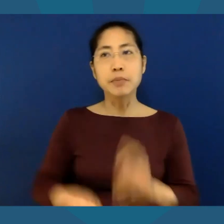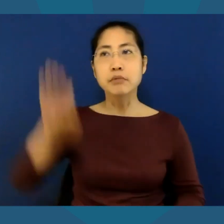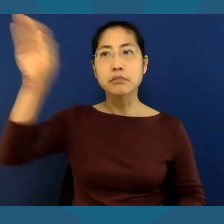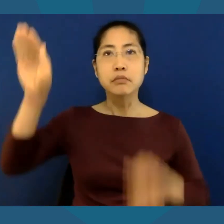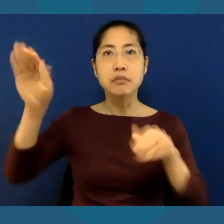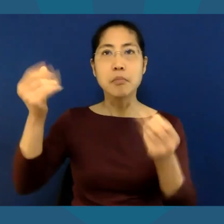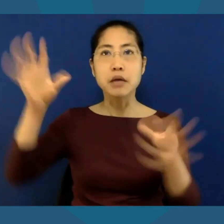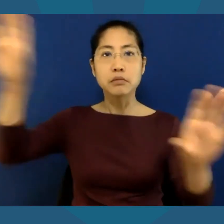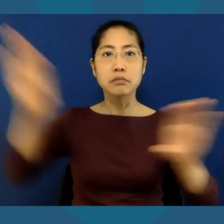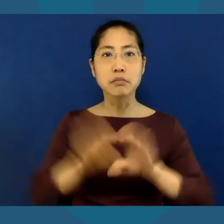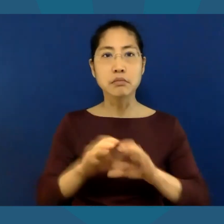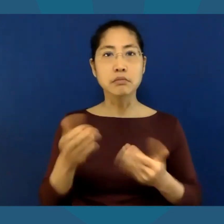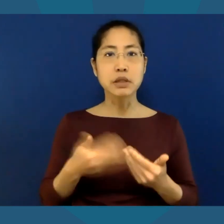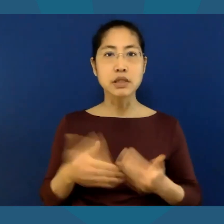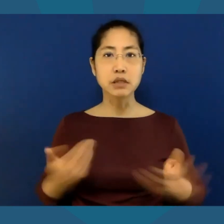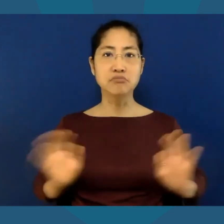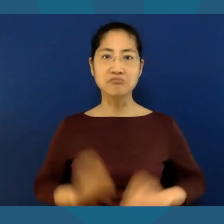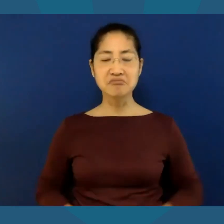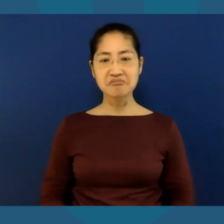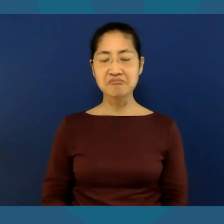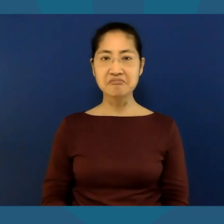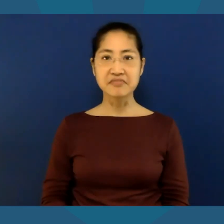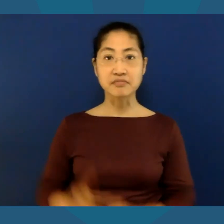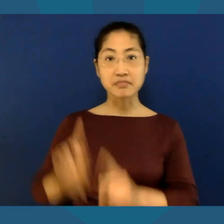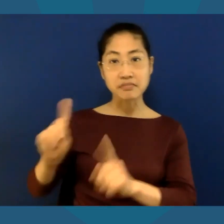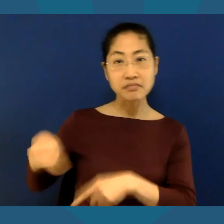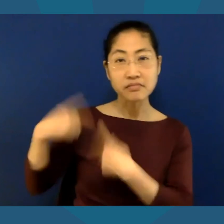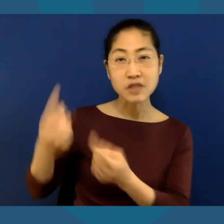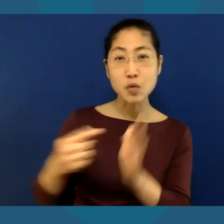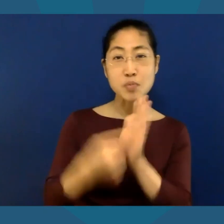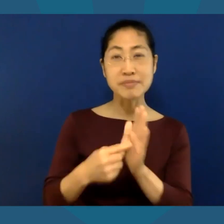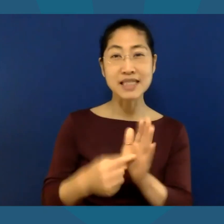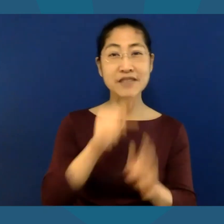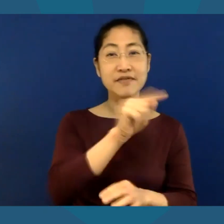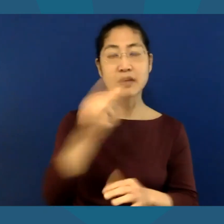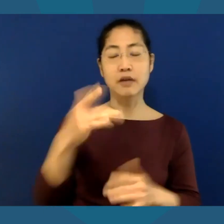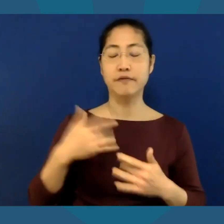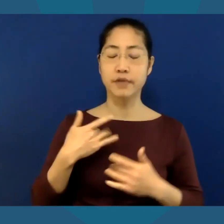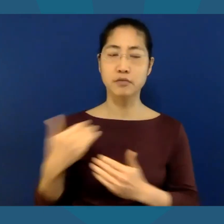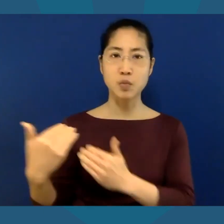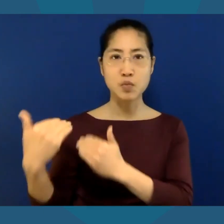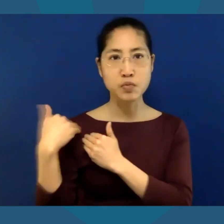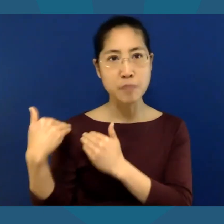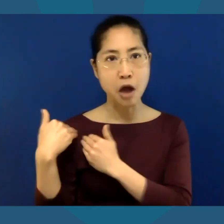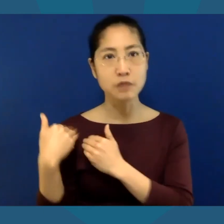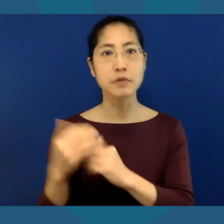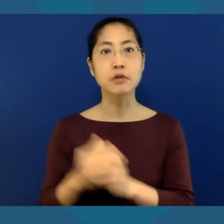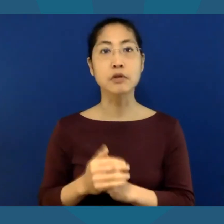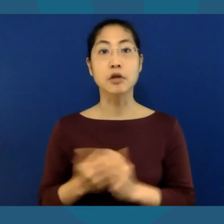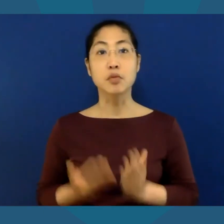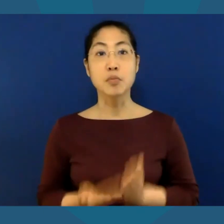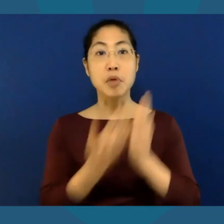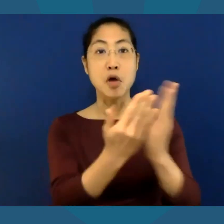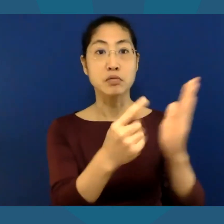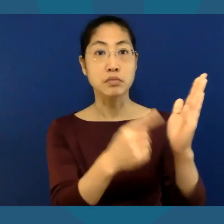For too long, representatives have believed their duty is to introduce